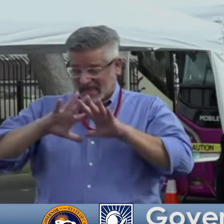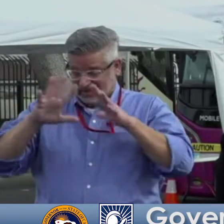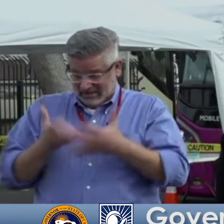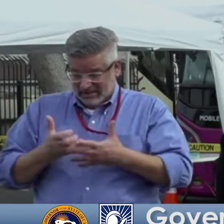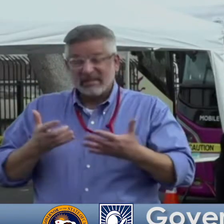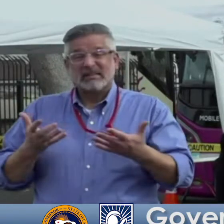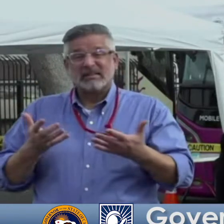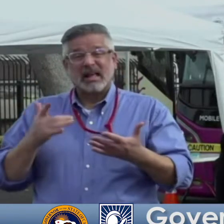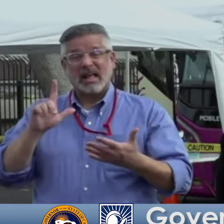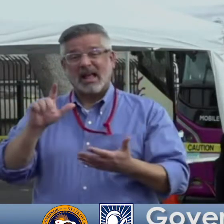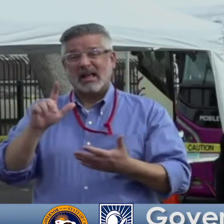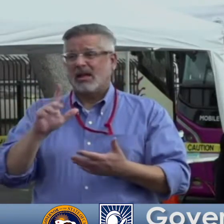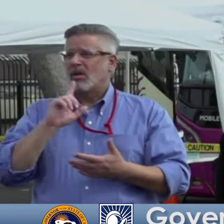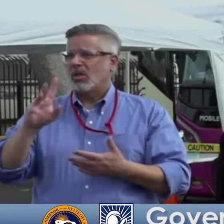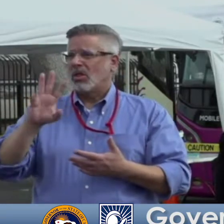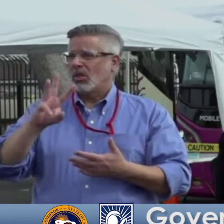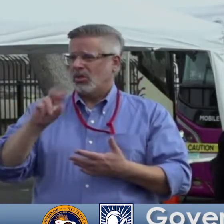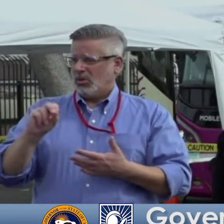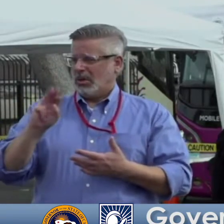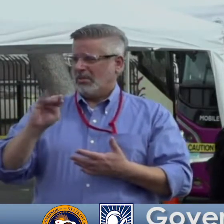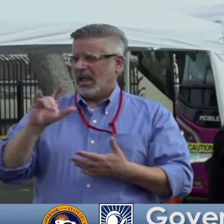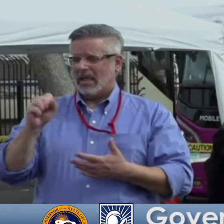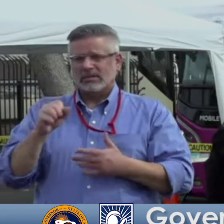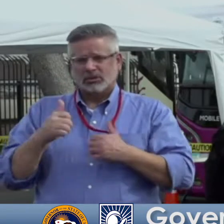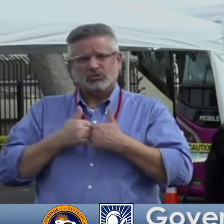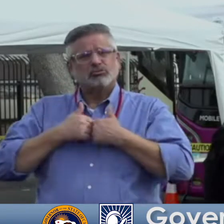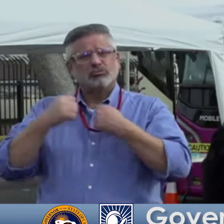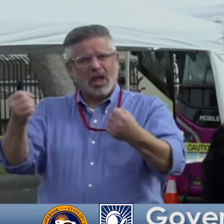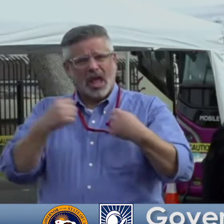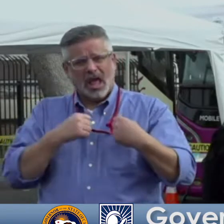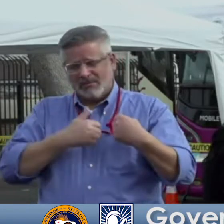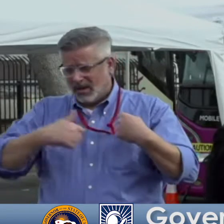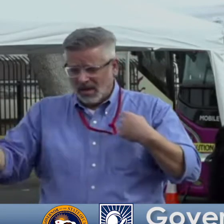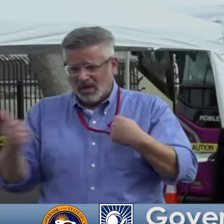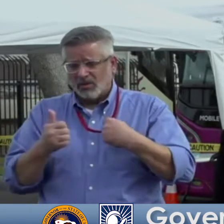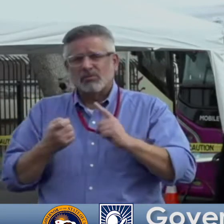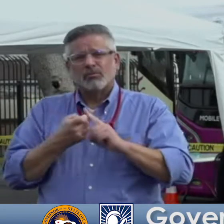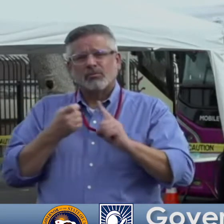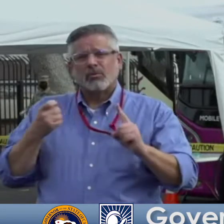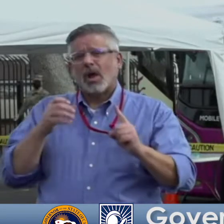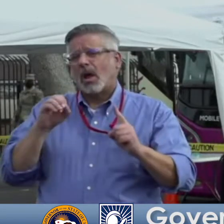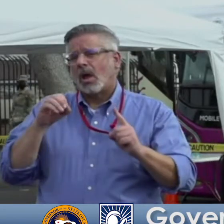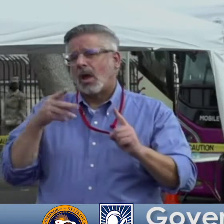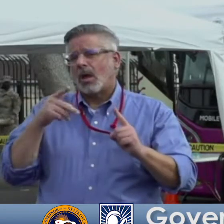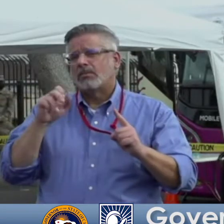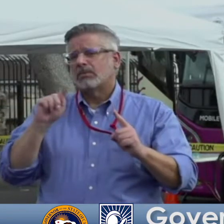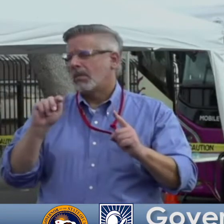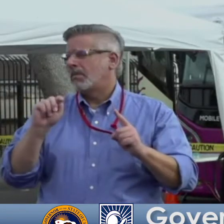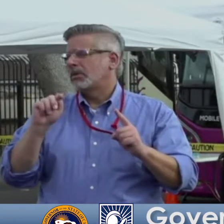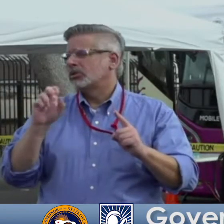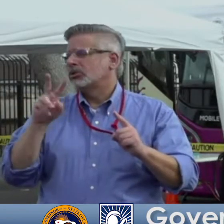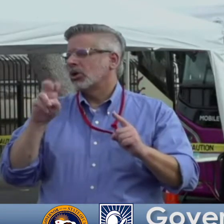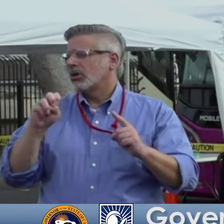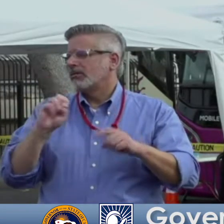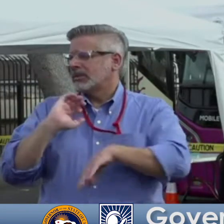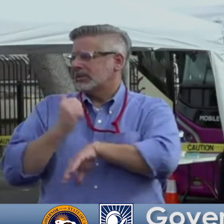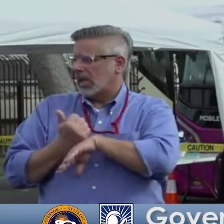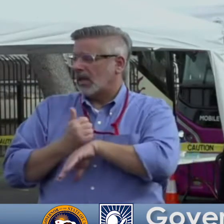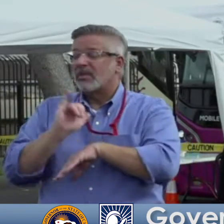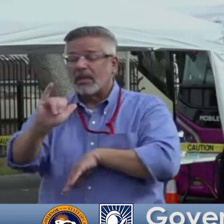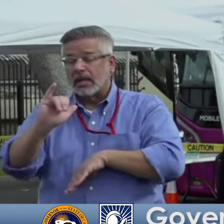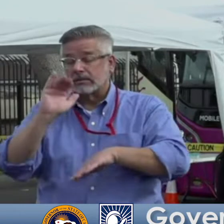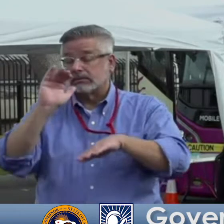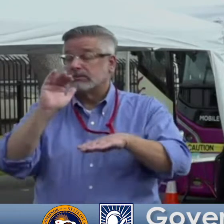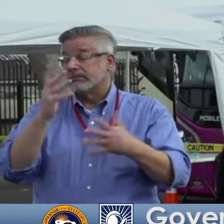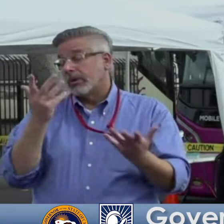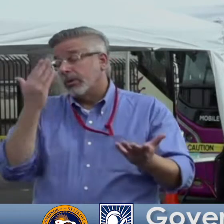is within 30 miles or 30-minute rather drive of an Optum Serve site. And while that's impressive, we